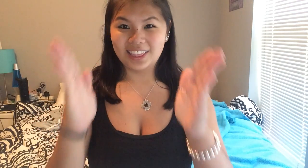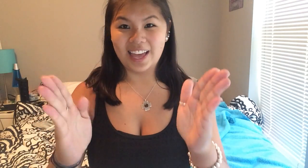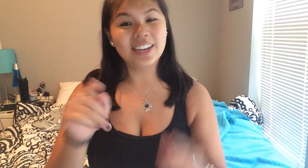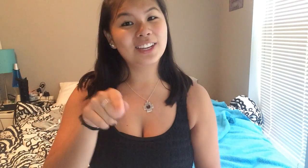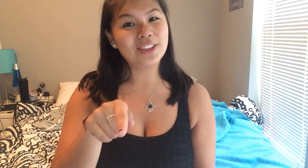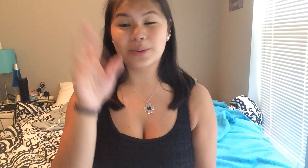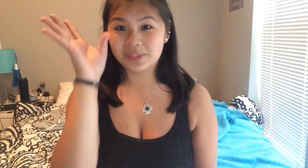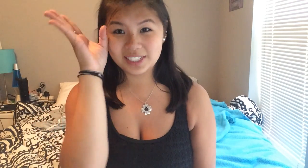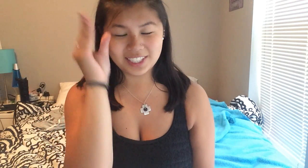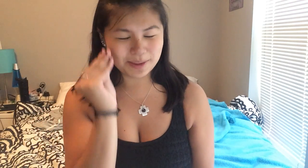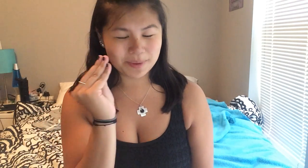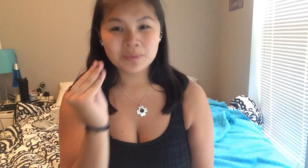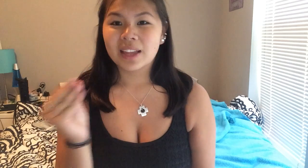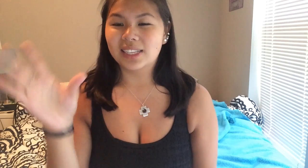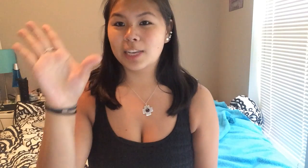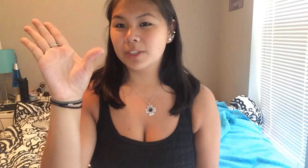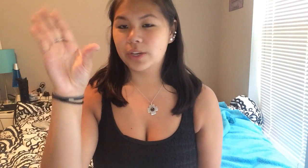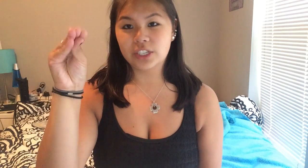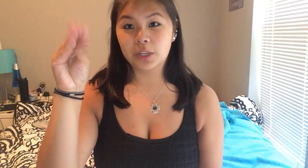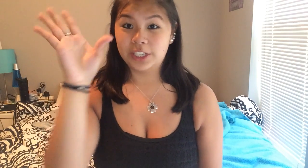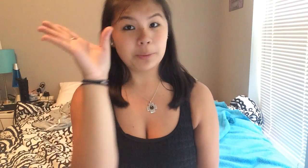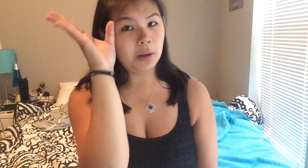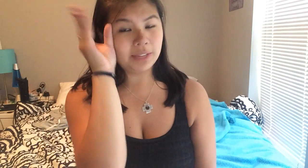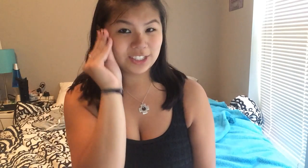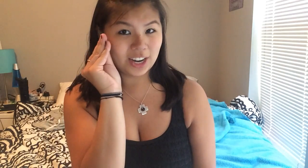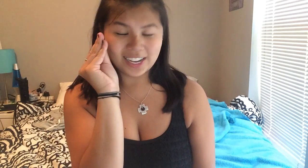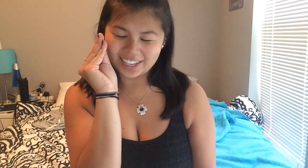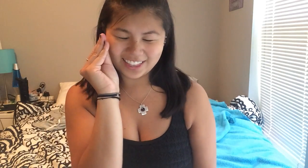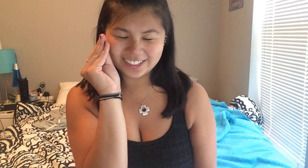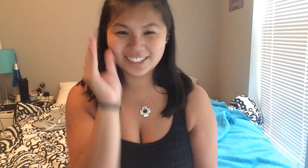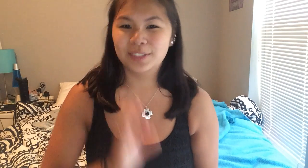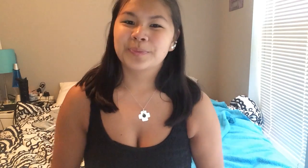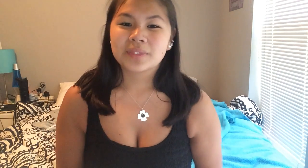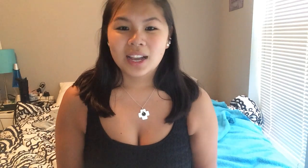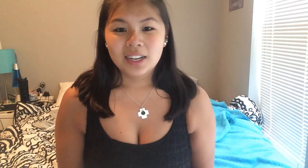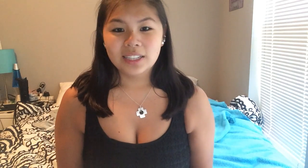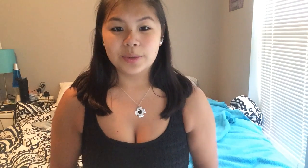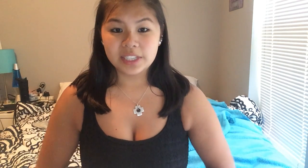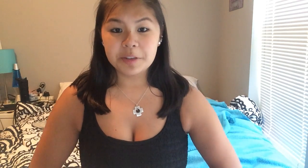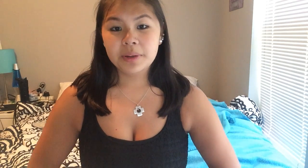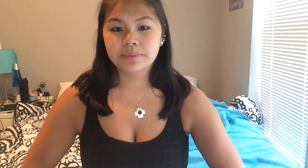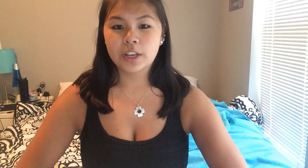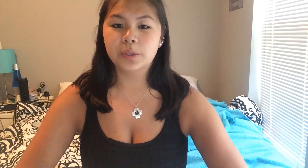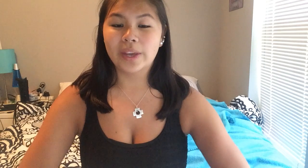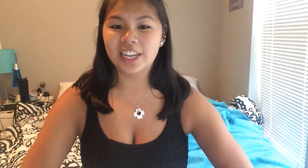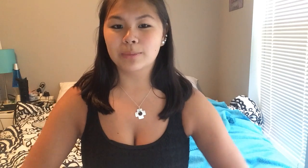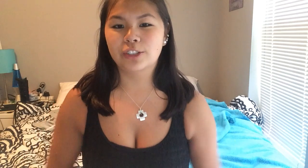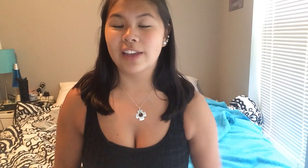let you sleep. And sleep is where you're just closing your palm next to your eyes like this. Let you sleep. Who's waking up to drive you